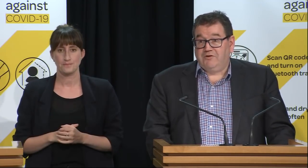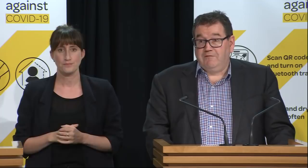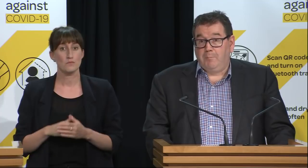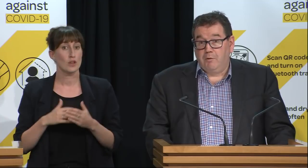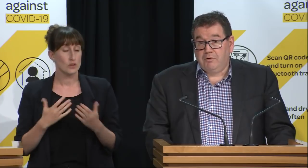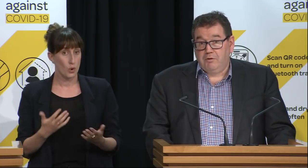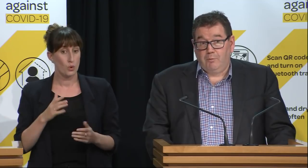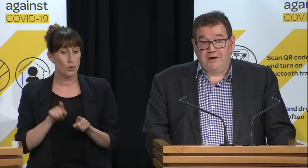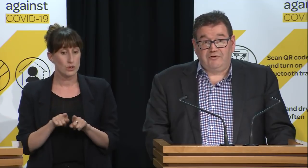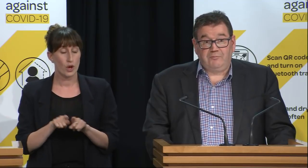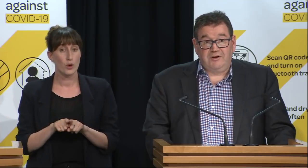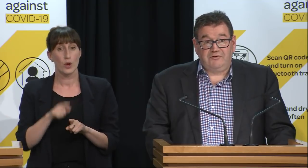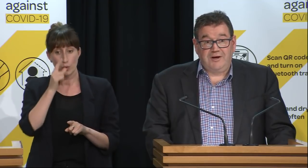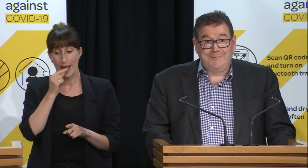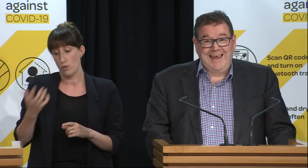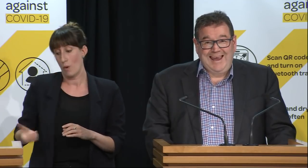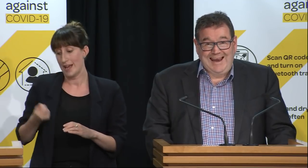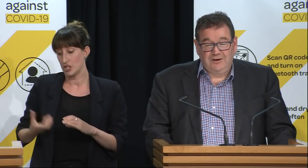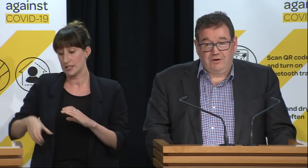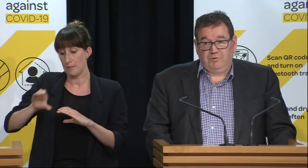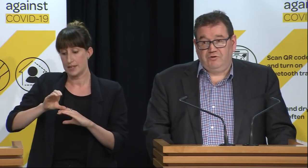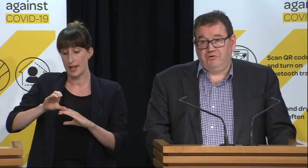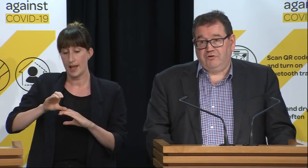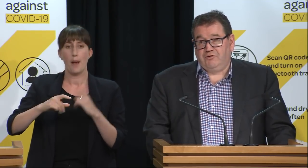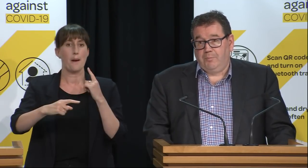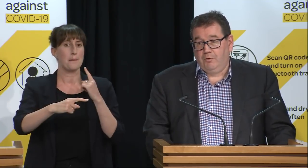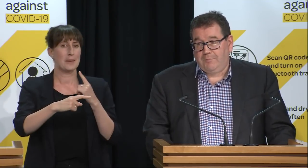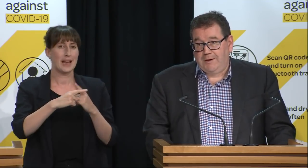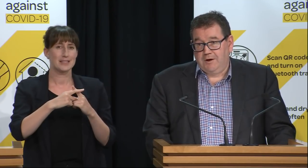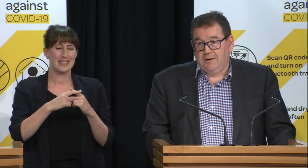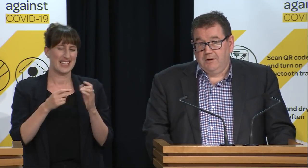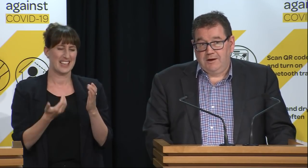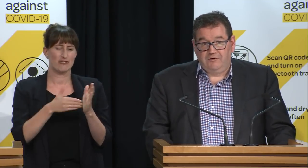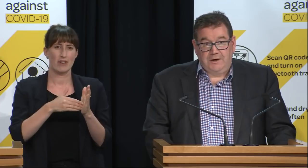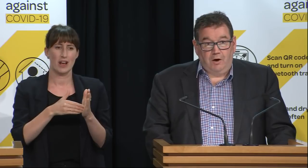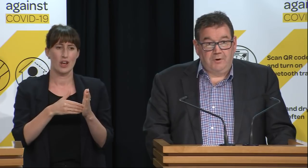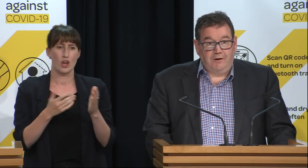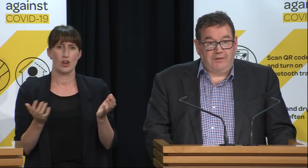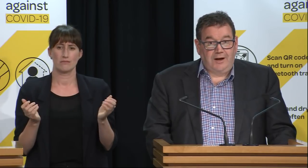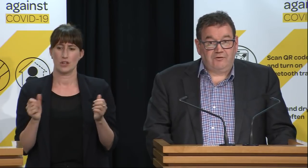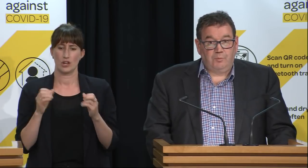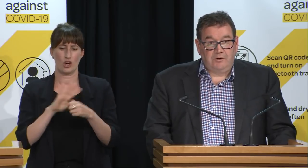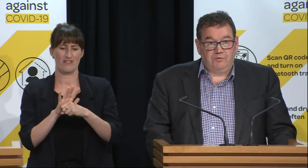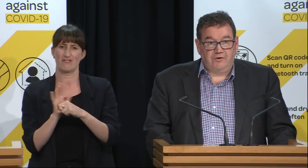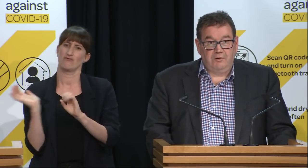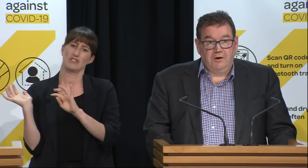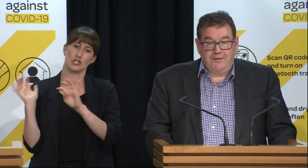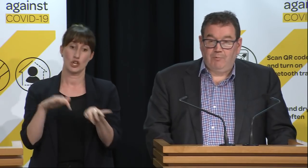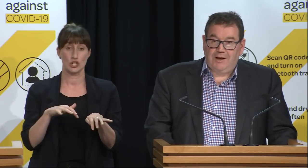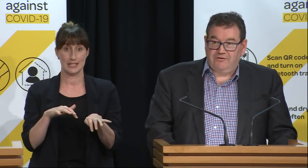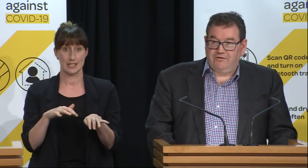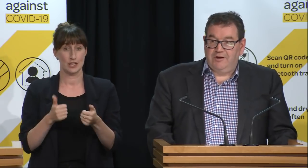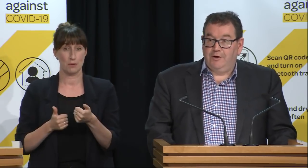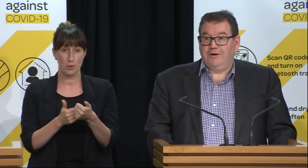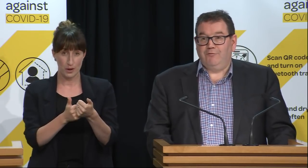can receive both the wage subsidy scheme and the resurgence support payment that has been open over the last week or so.